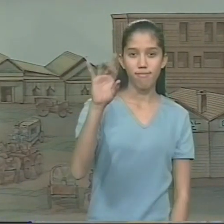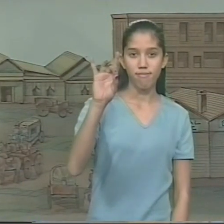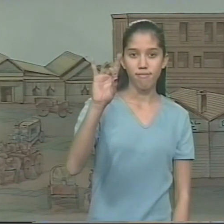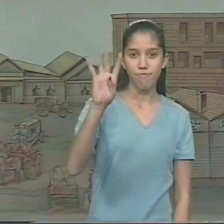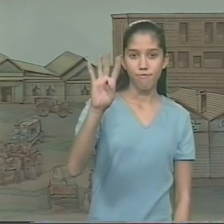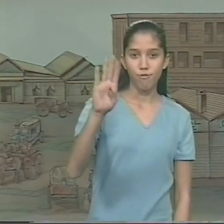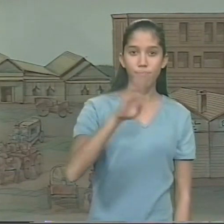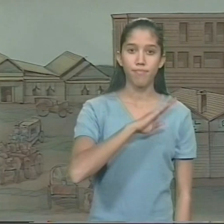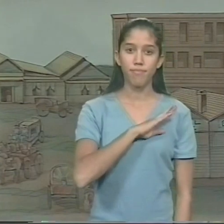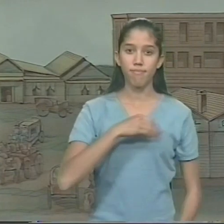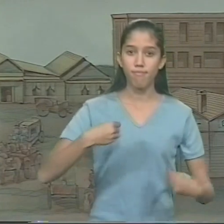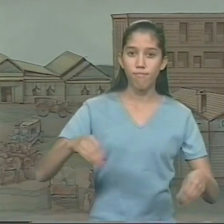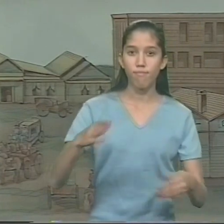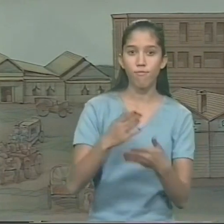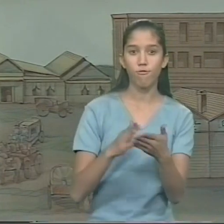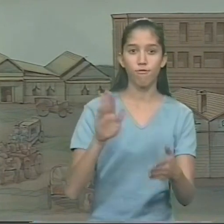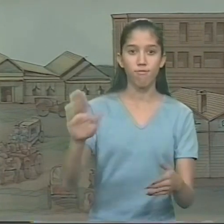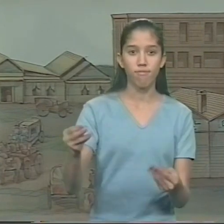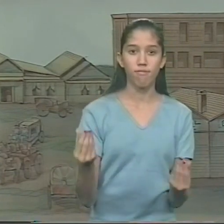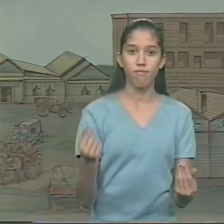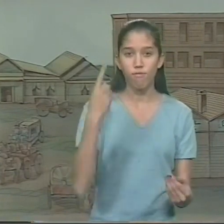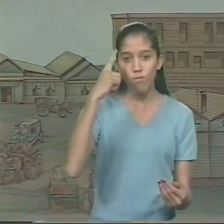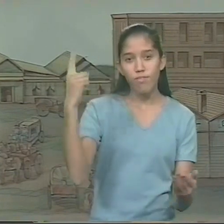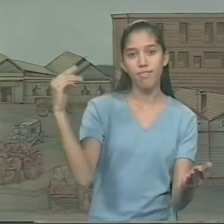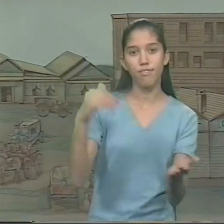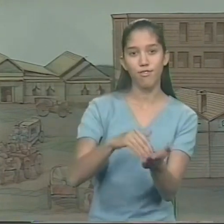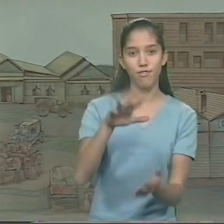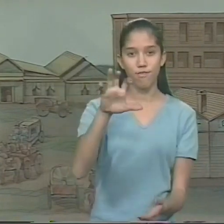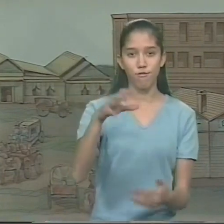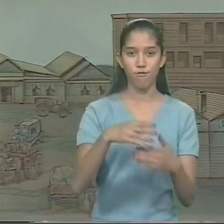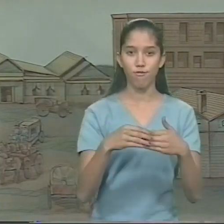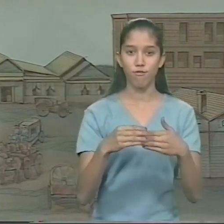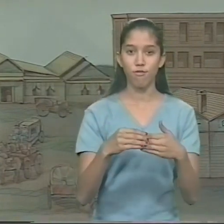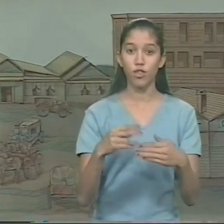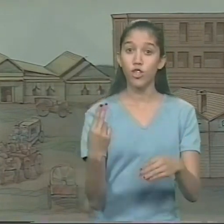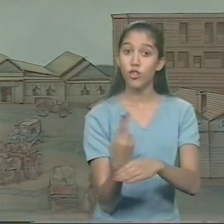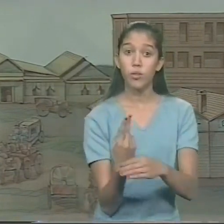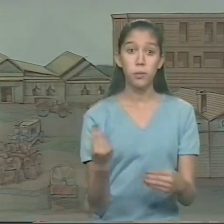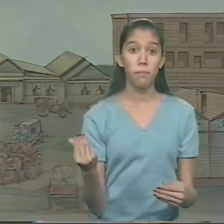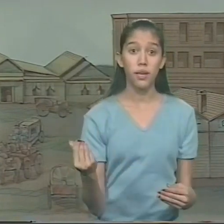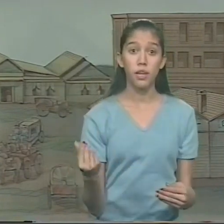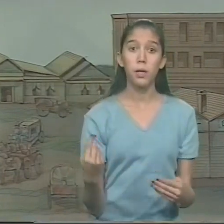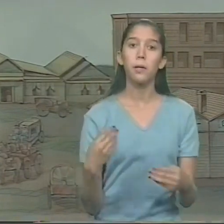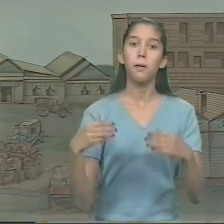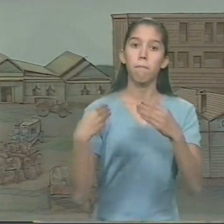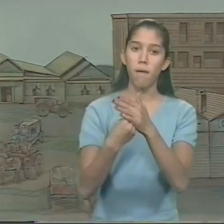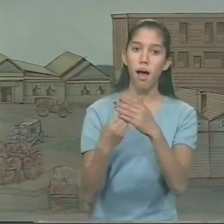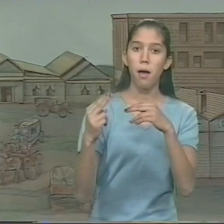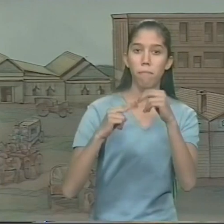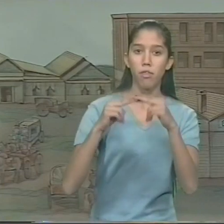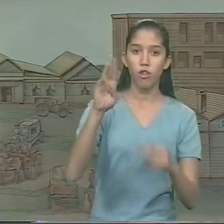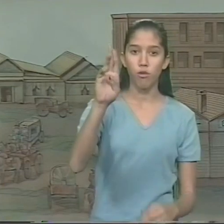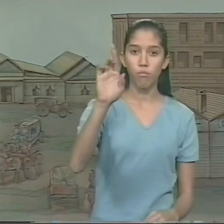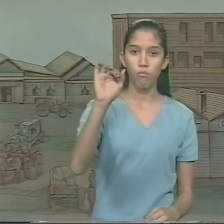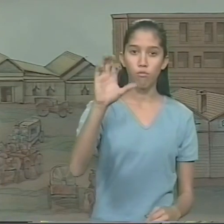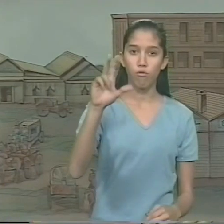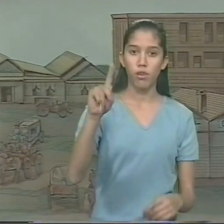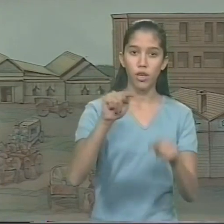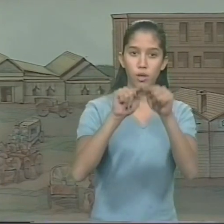In 1884, Bidy Mason sold a small piece of her land for $1,500. She used the money to